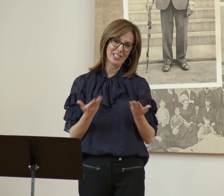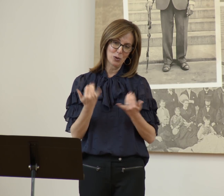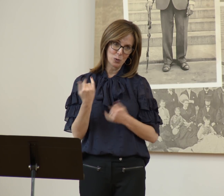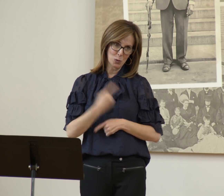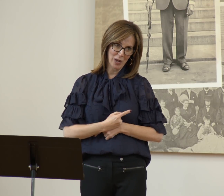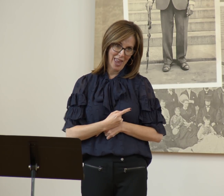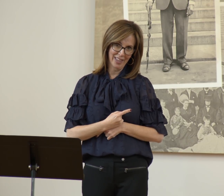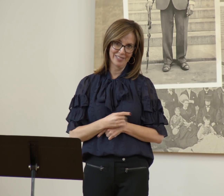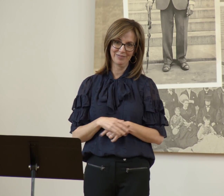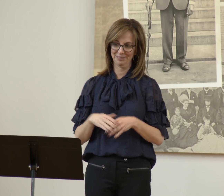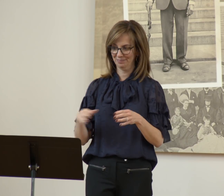Thank you for having us here today.